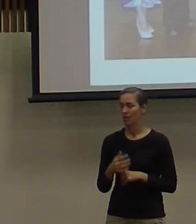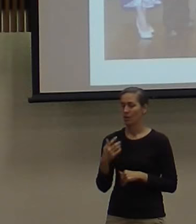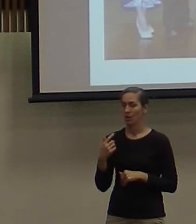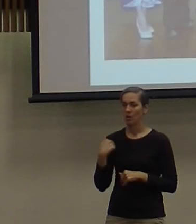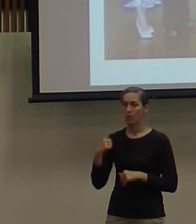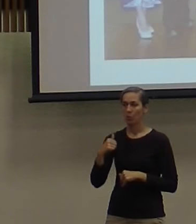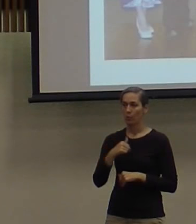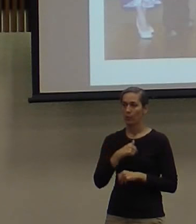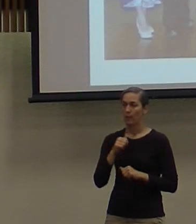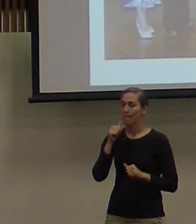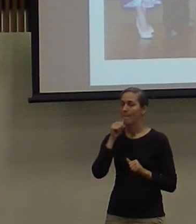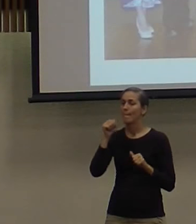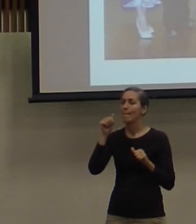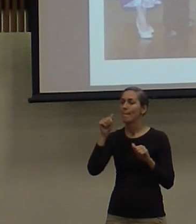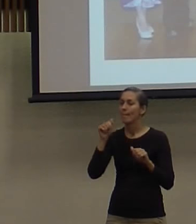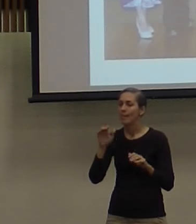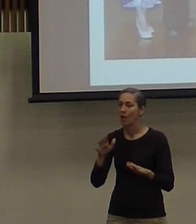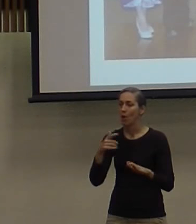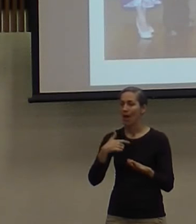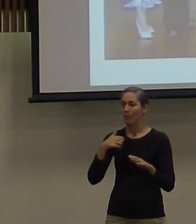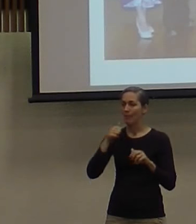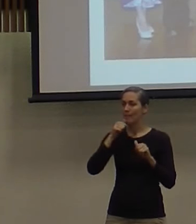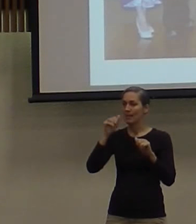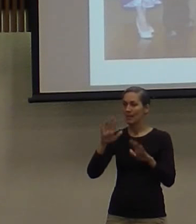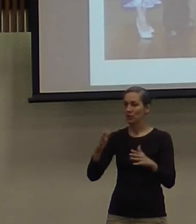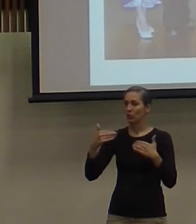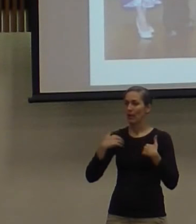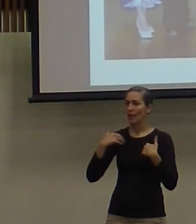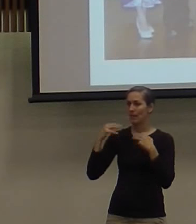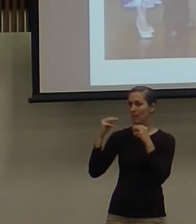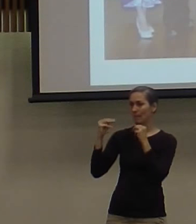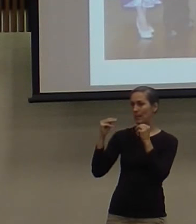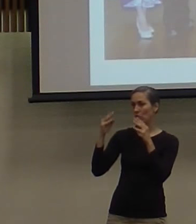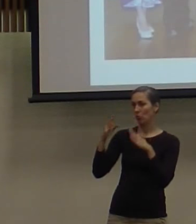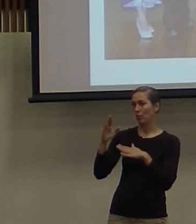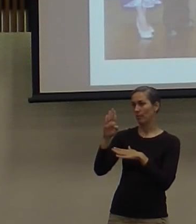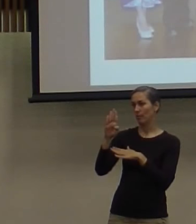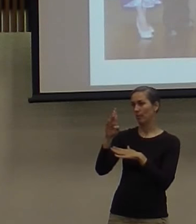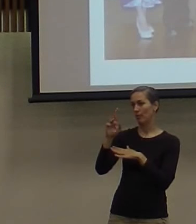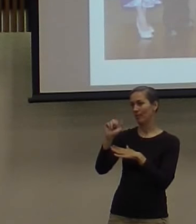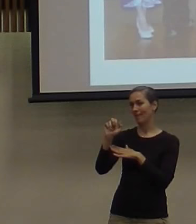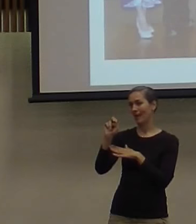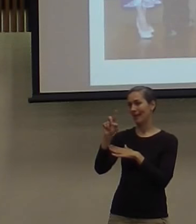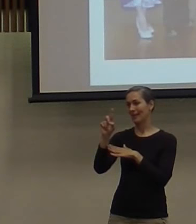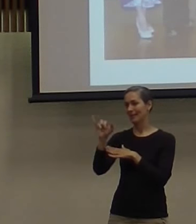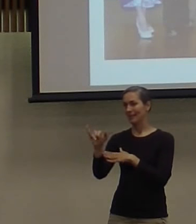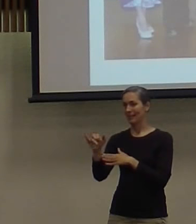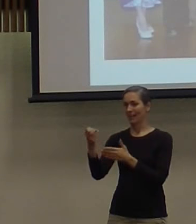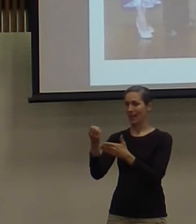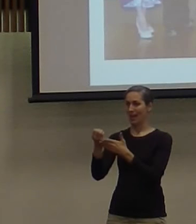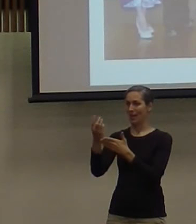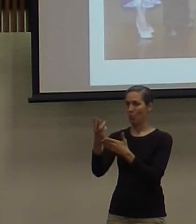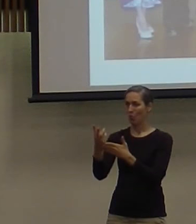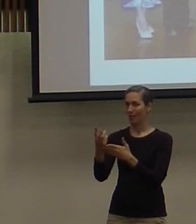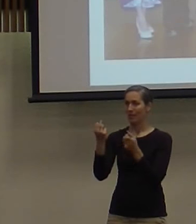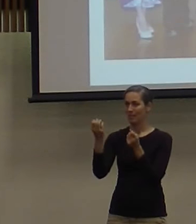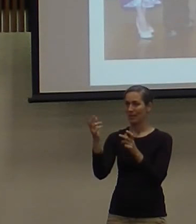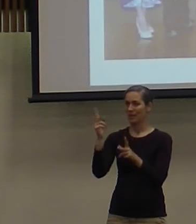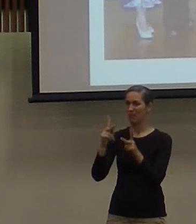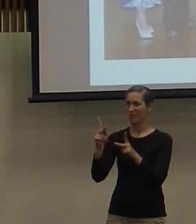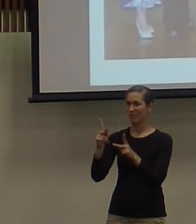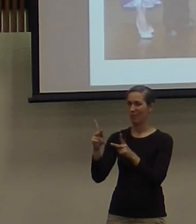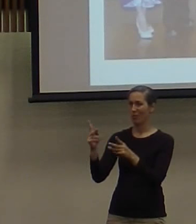to have a mentor like Brother Brandy, Brother Edward, and other people that in my life that